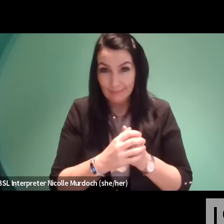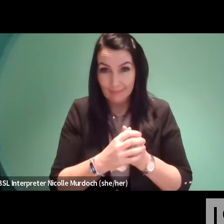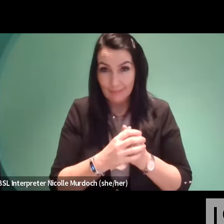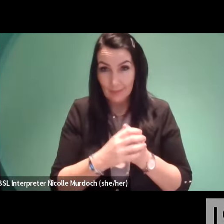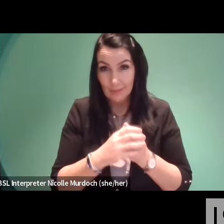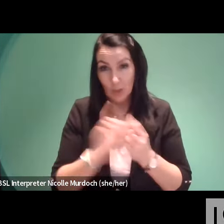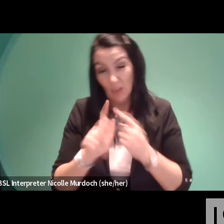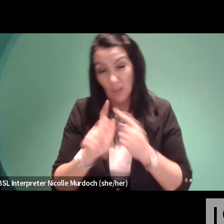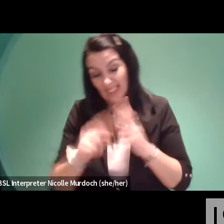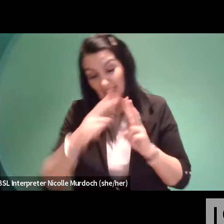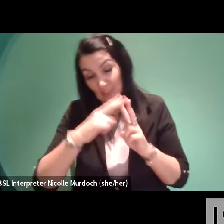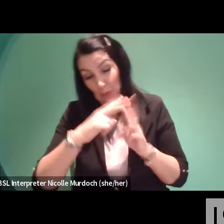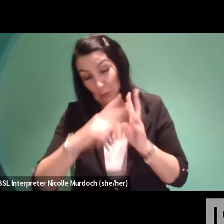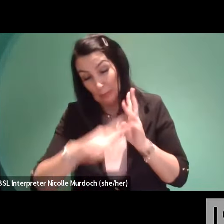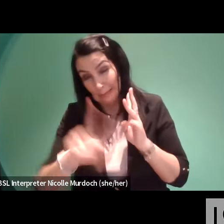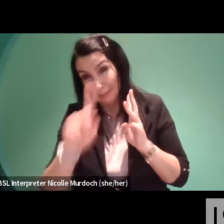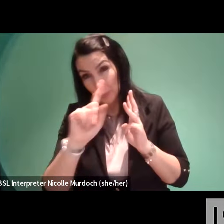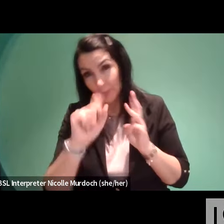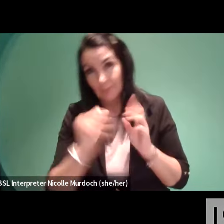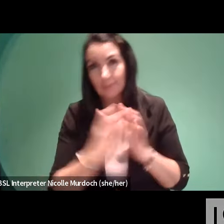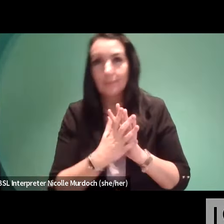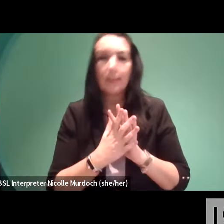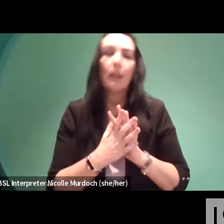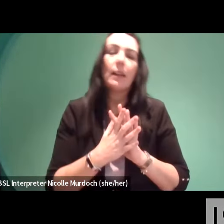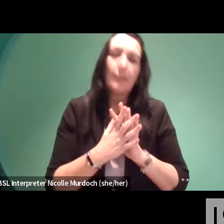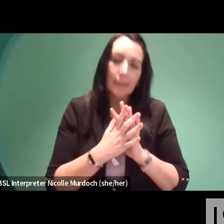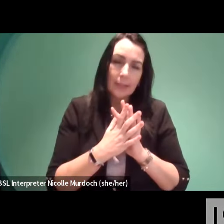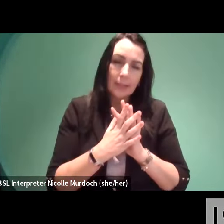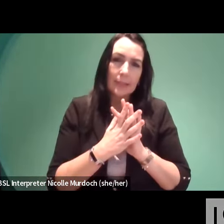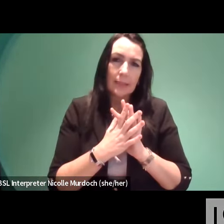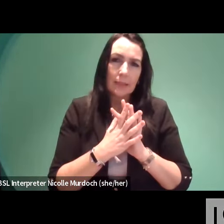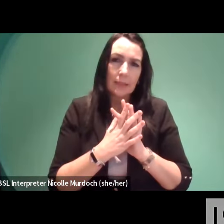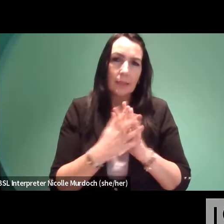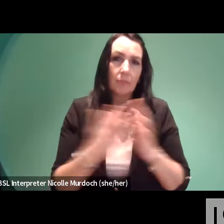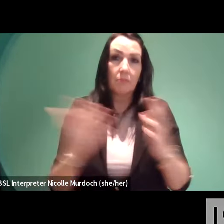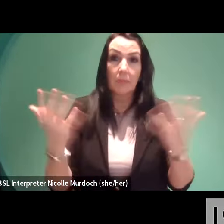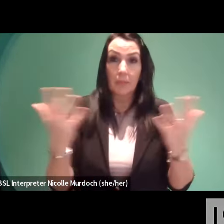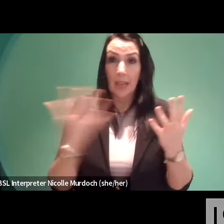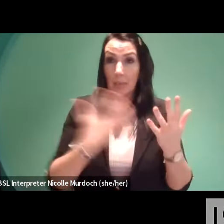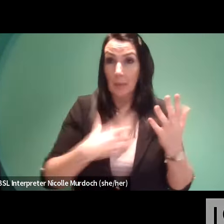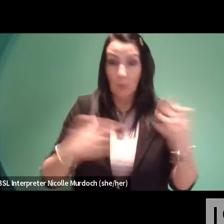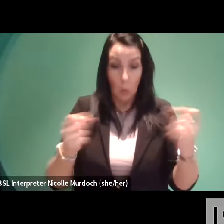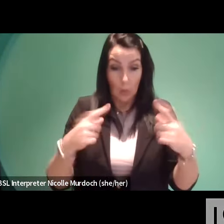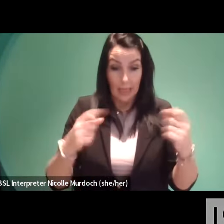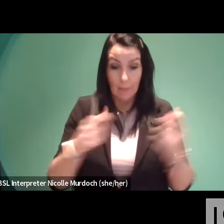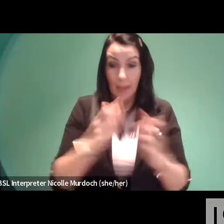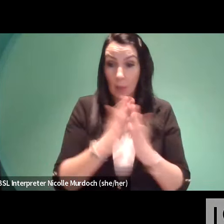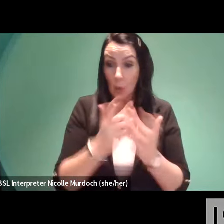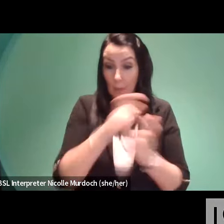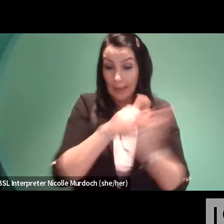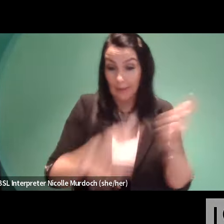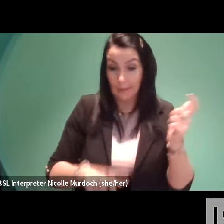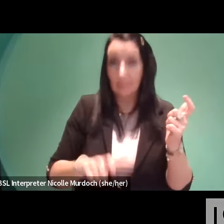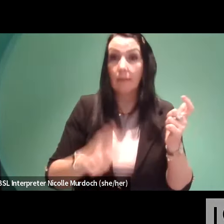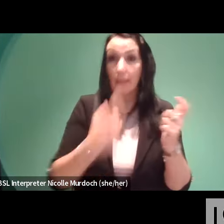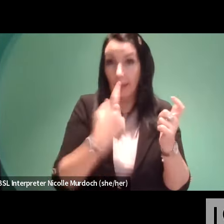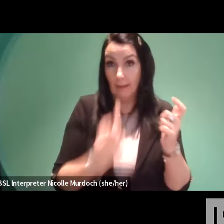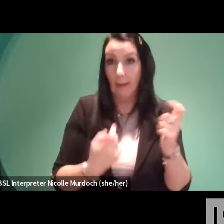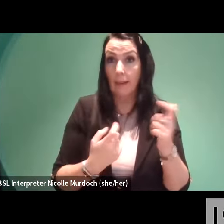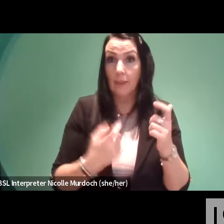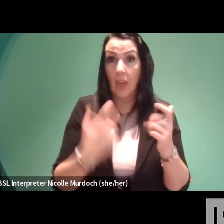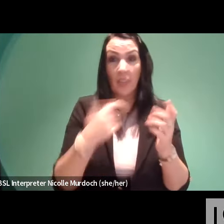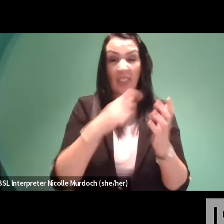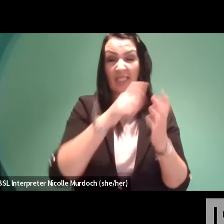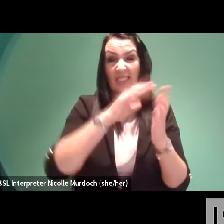but why not? Well, I should start by saying, actually, anybody who would like us to email you a copy of the book, I think there are some clipboards going